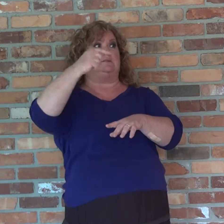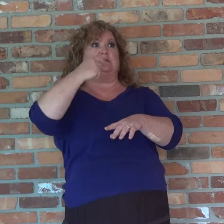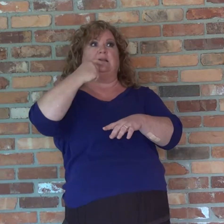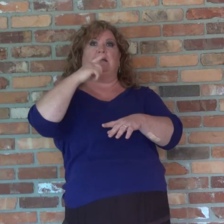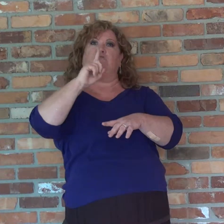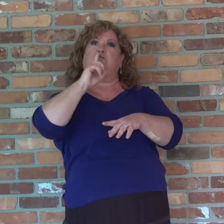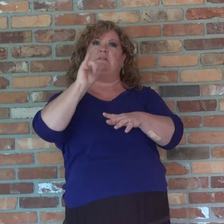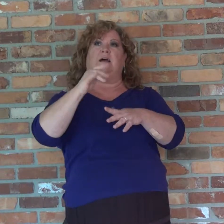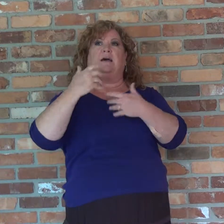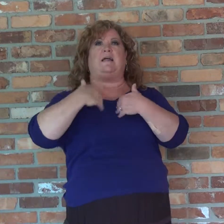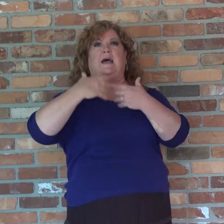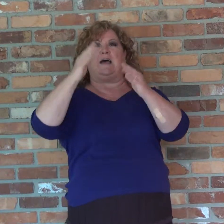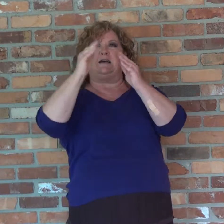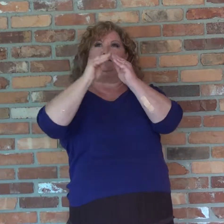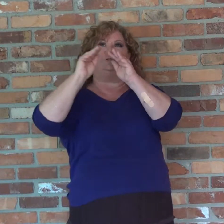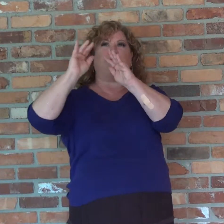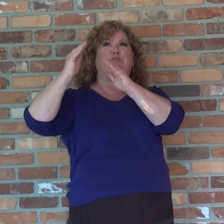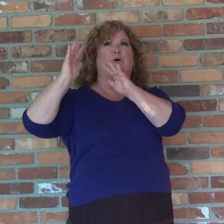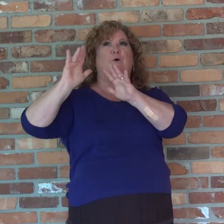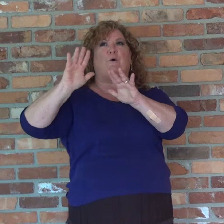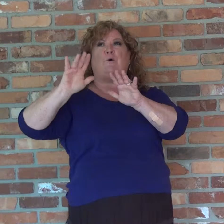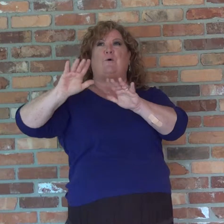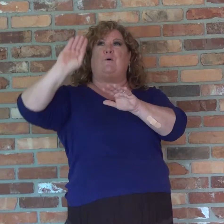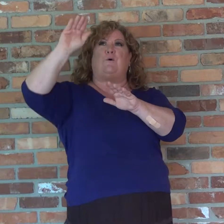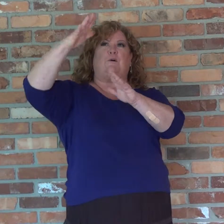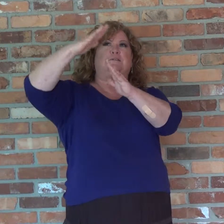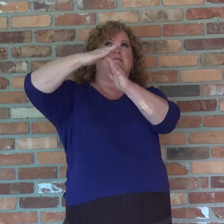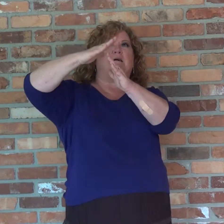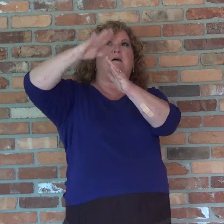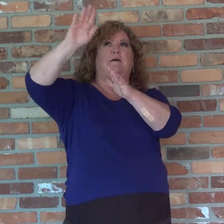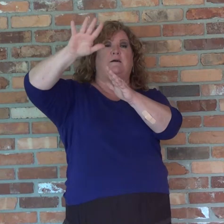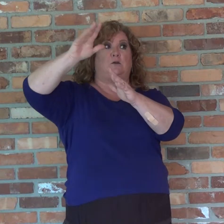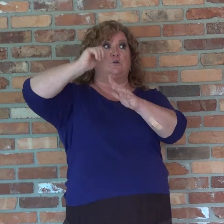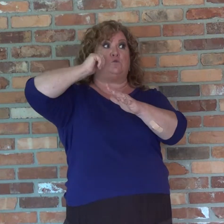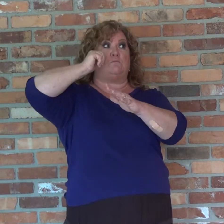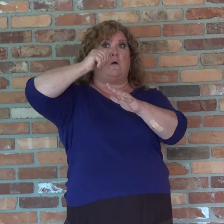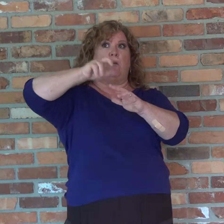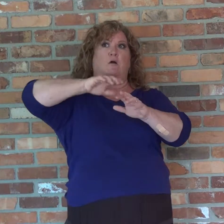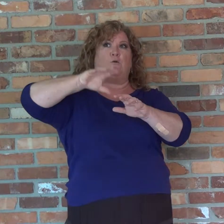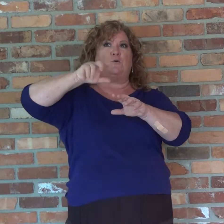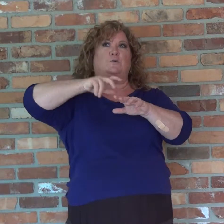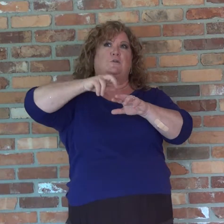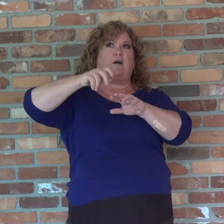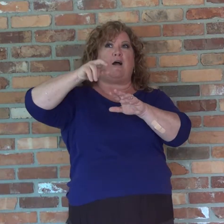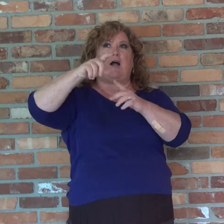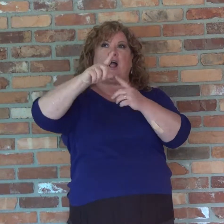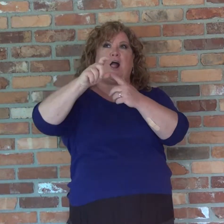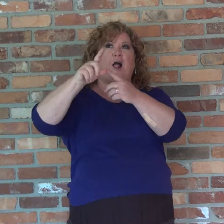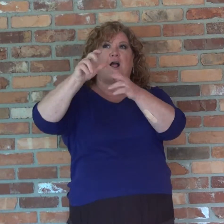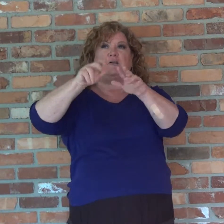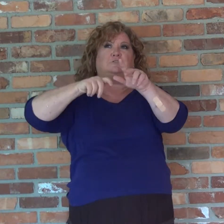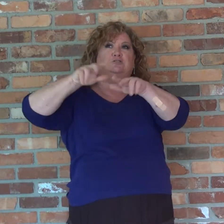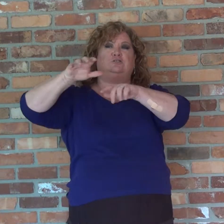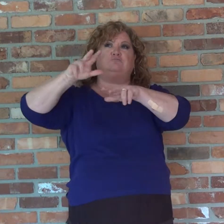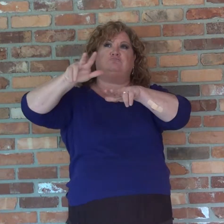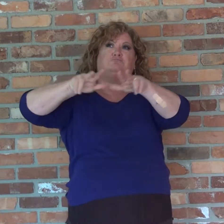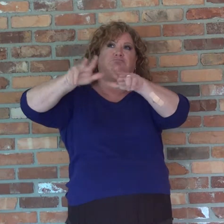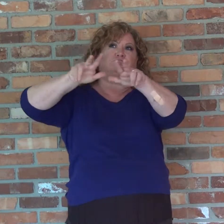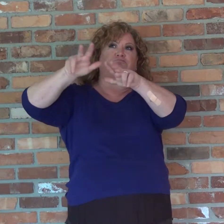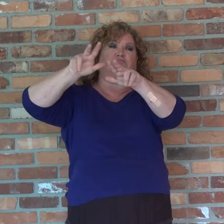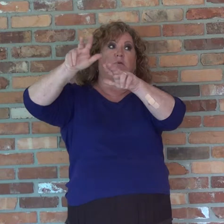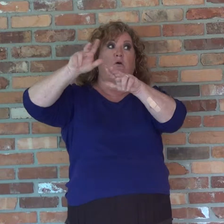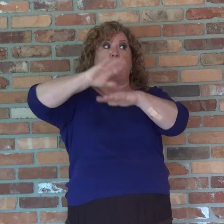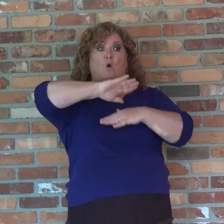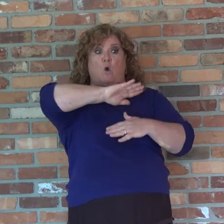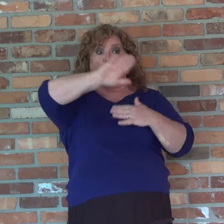there in the background with its snow on its peak and everything. He said, when we climb Buck tomorrow, let's just make one agreement right now.